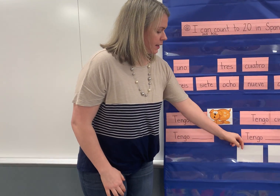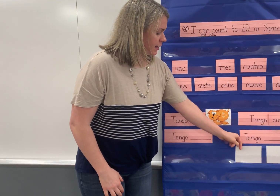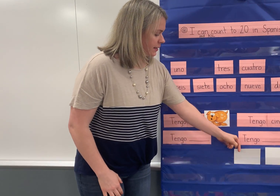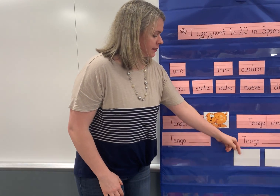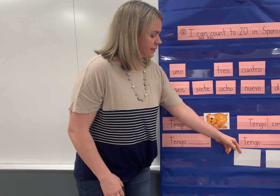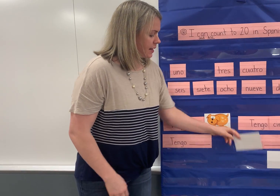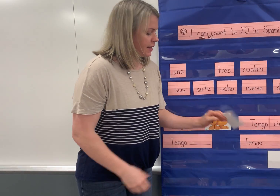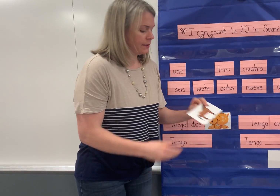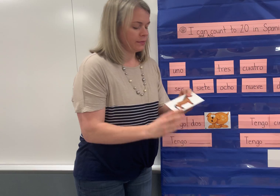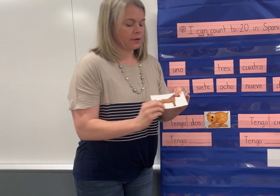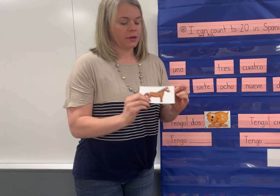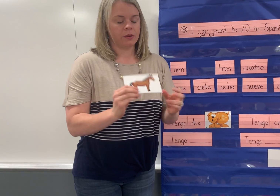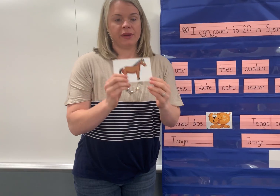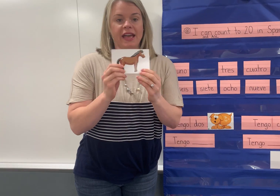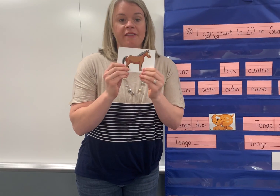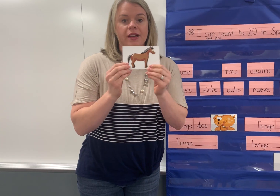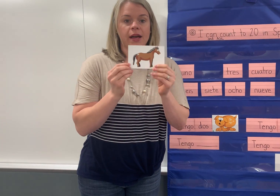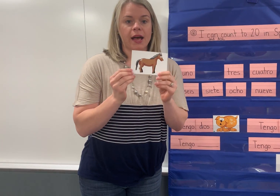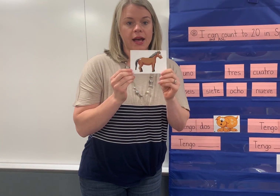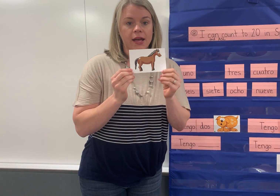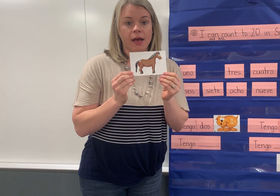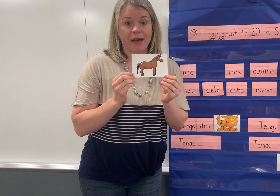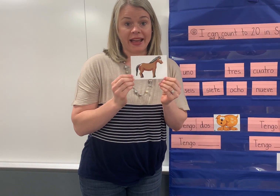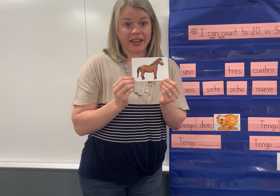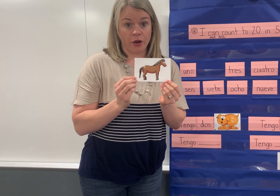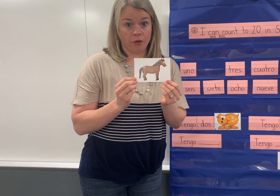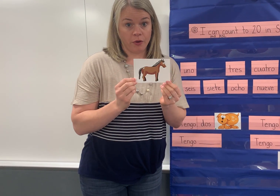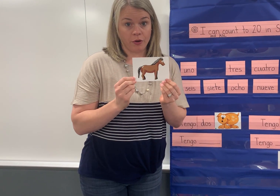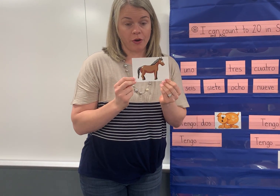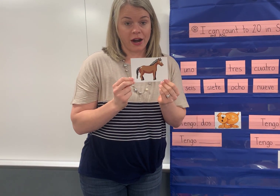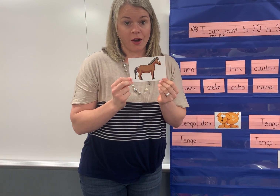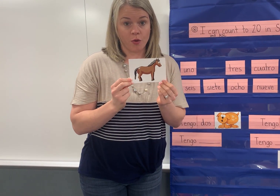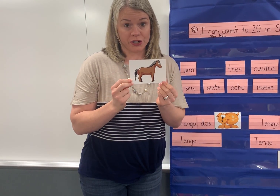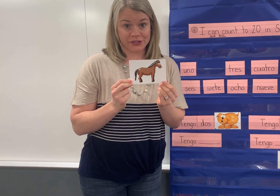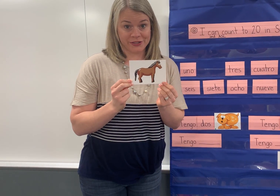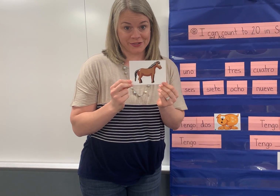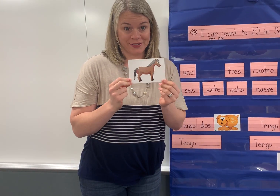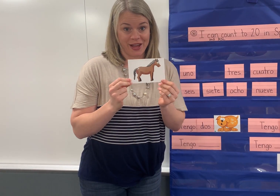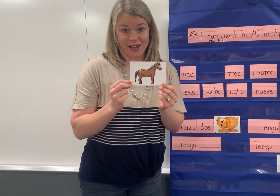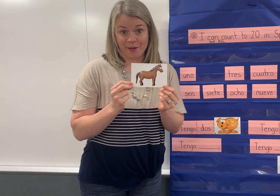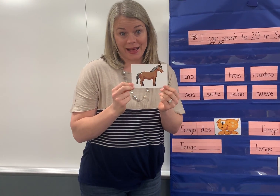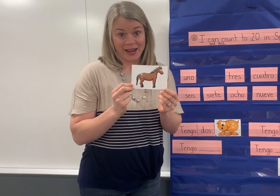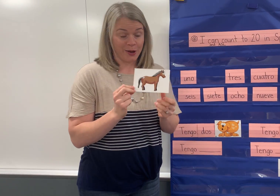This time we have a caballo, or a horse, a caballo.